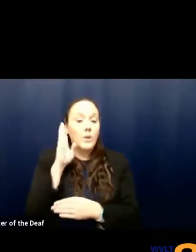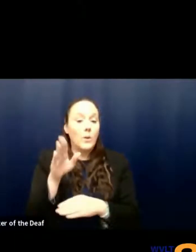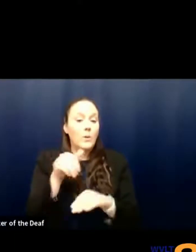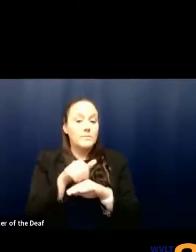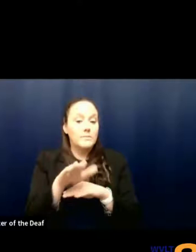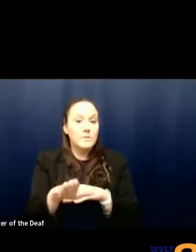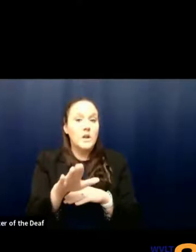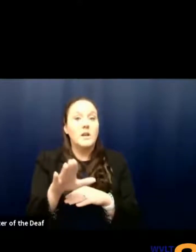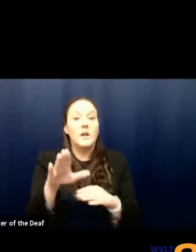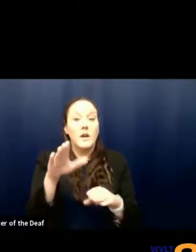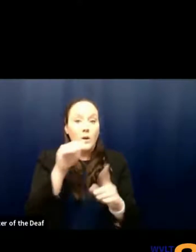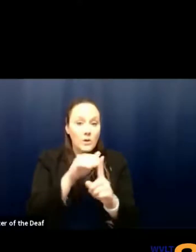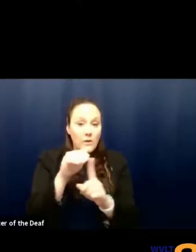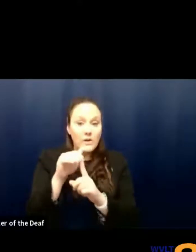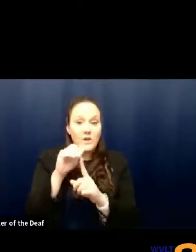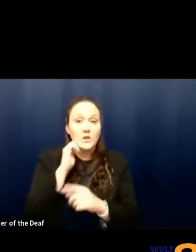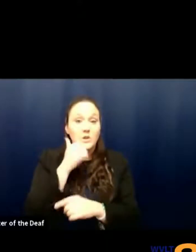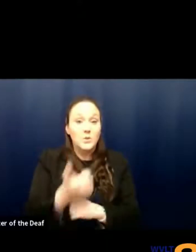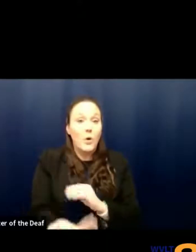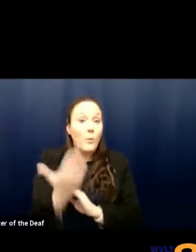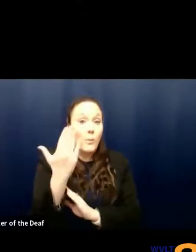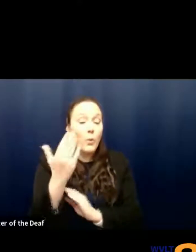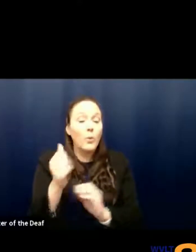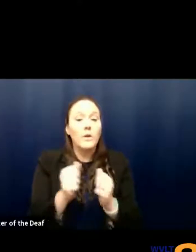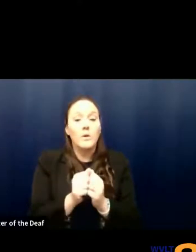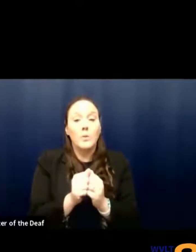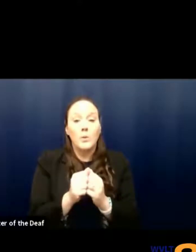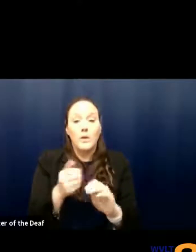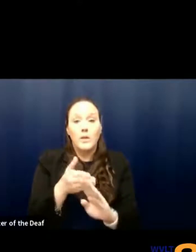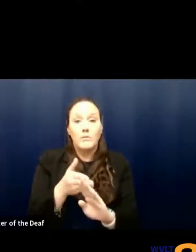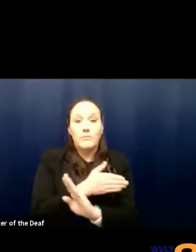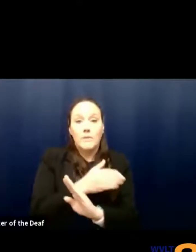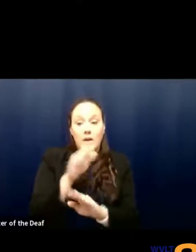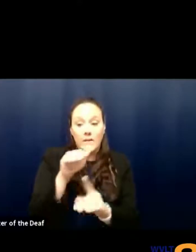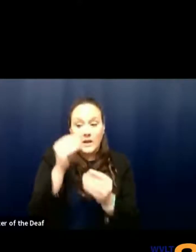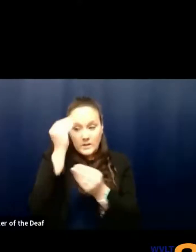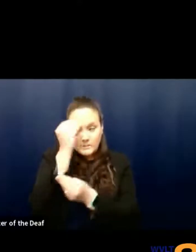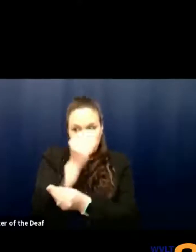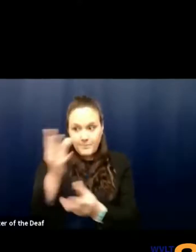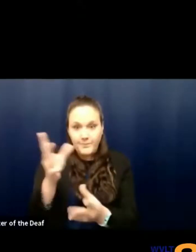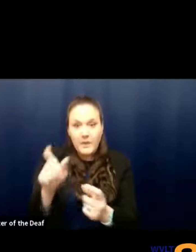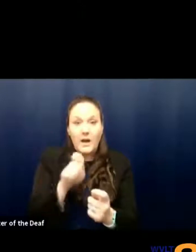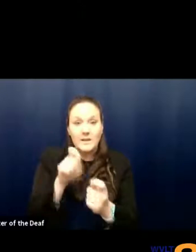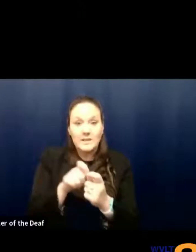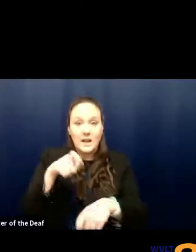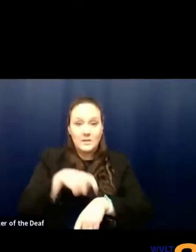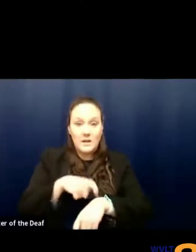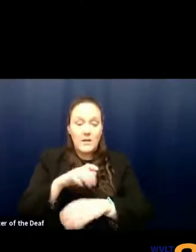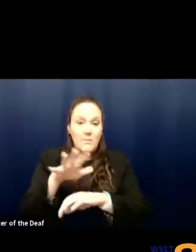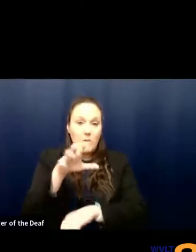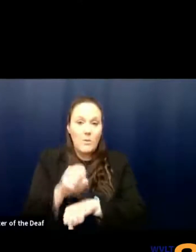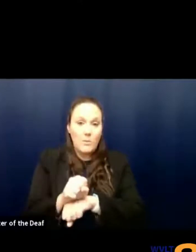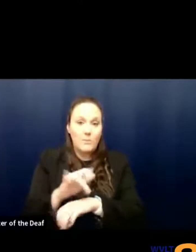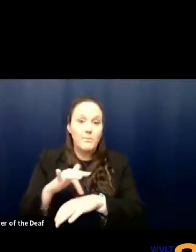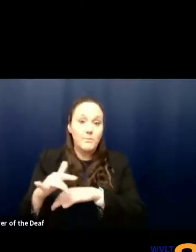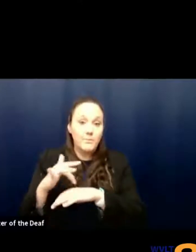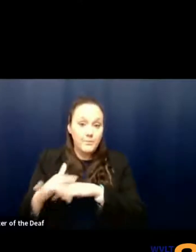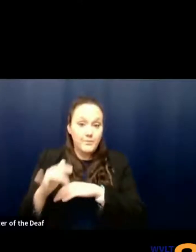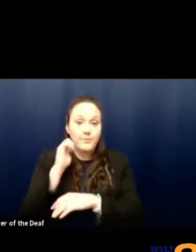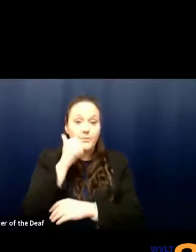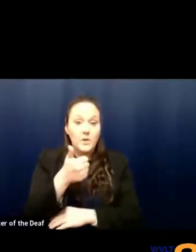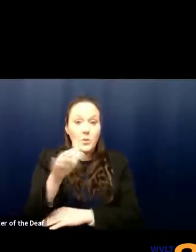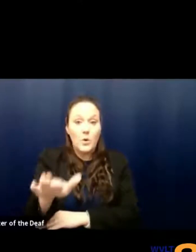tomorrow morning with advance notification of the exact time that these appointments will be available tomorrow afternoon.